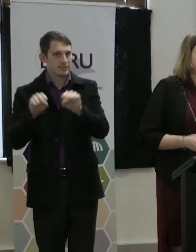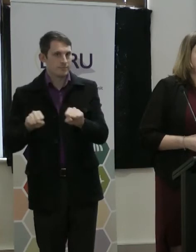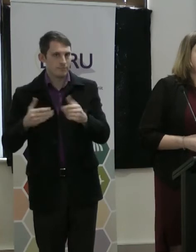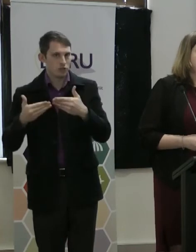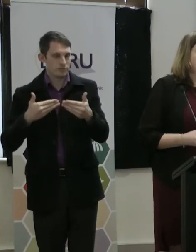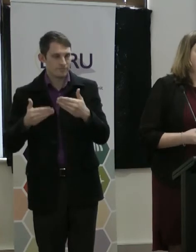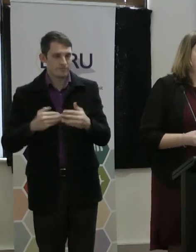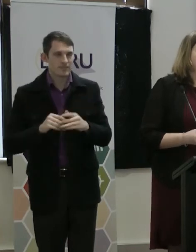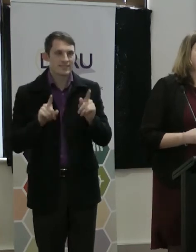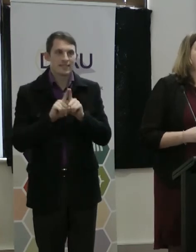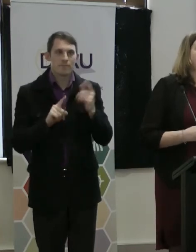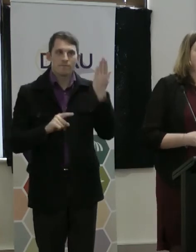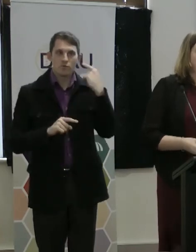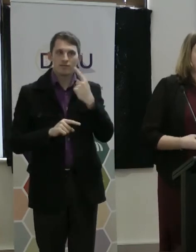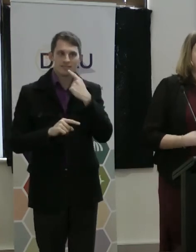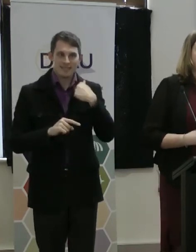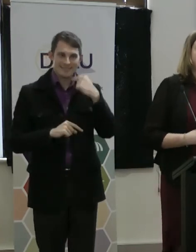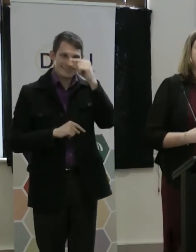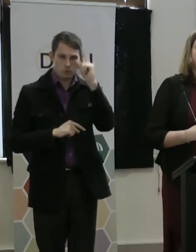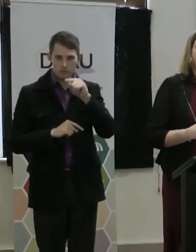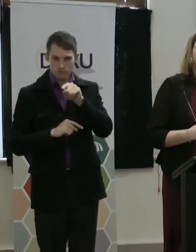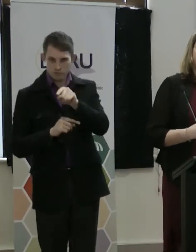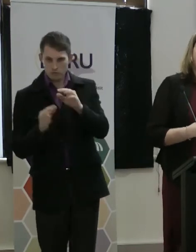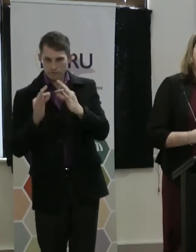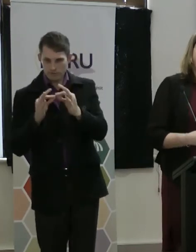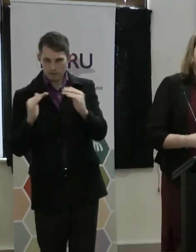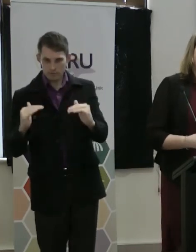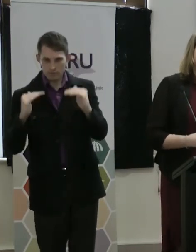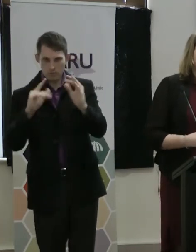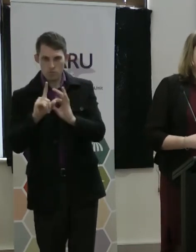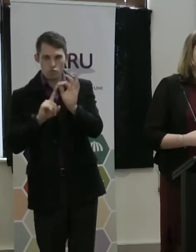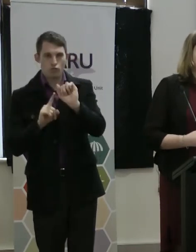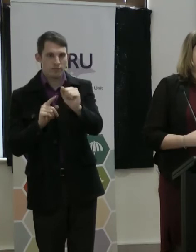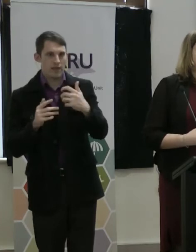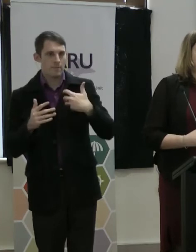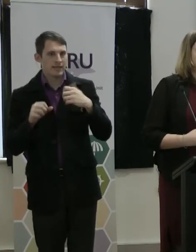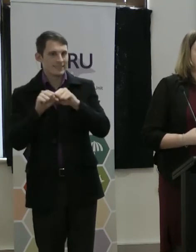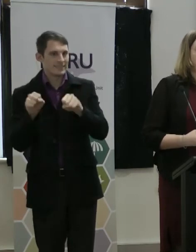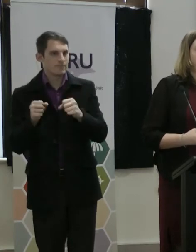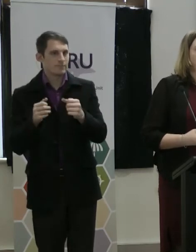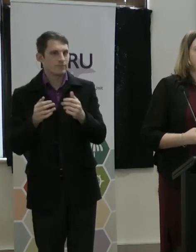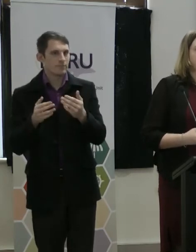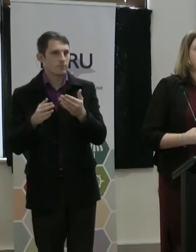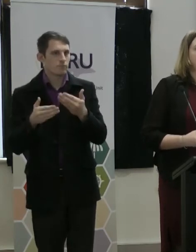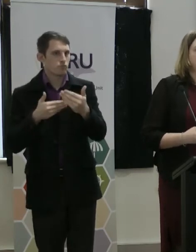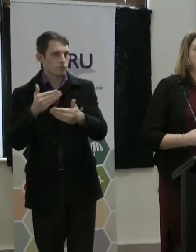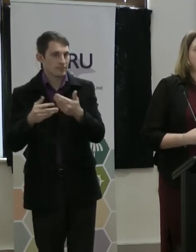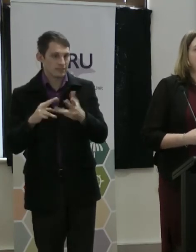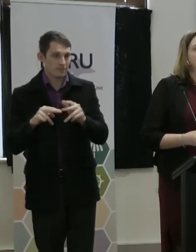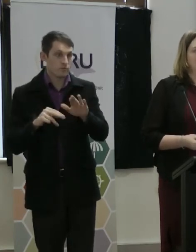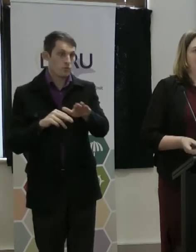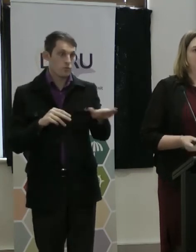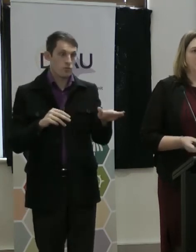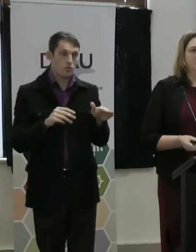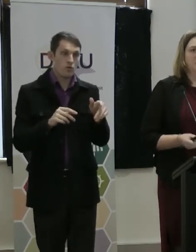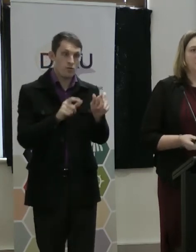educative focus is to get providers to improve those practices so that if people are comfortable in using a provider's complaint processes, those processes